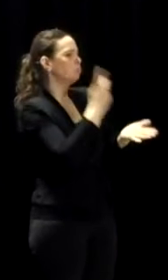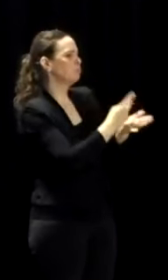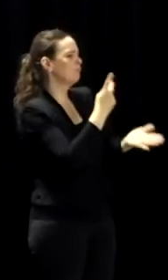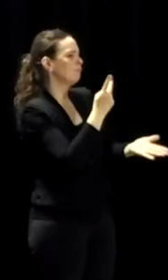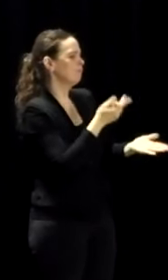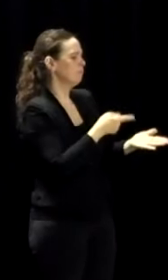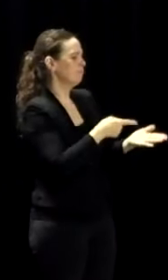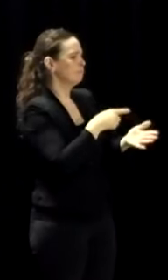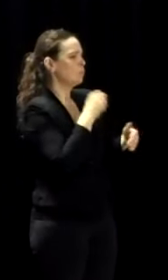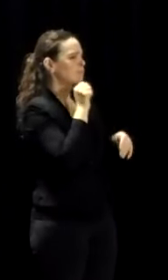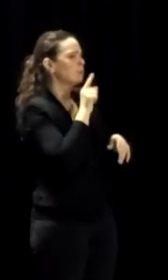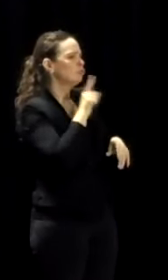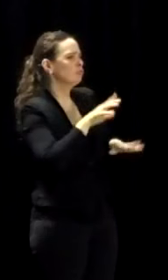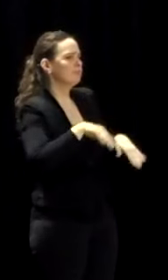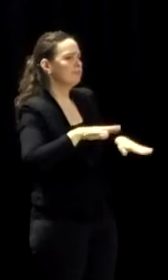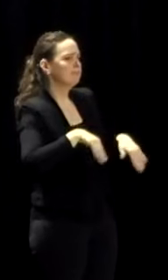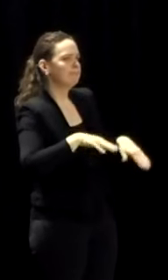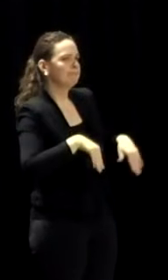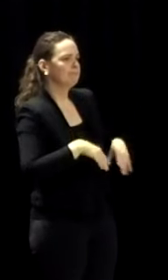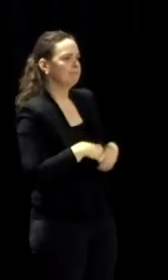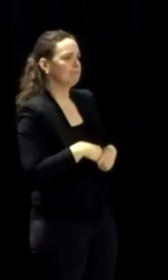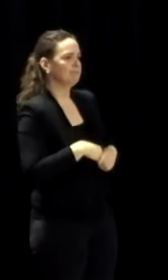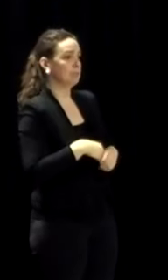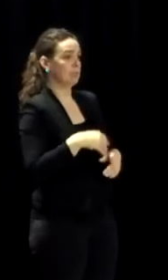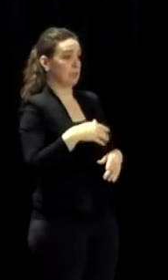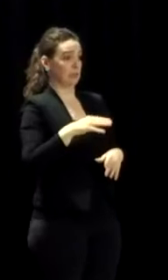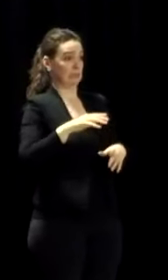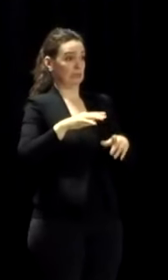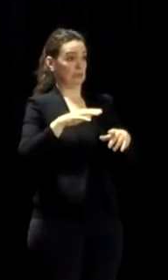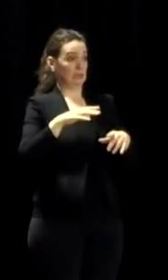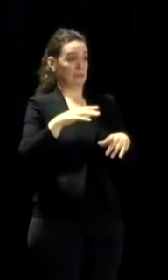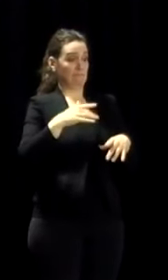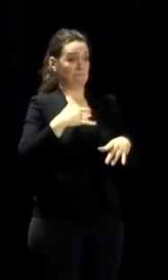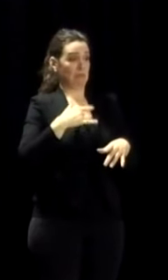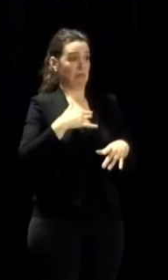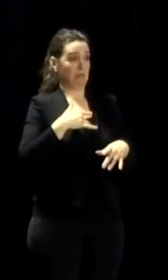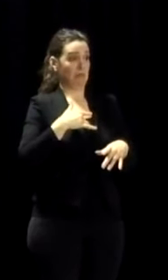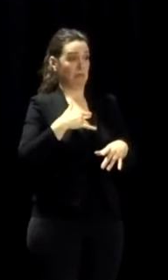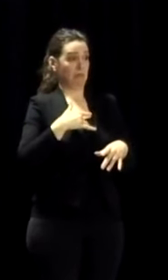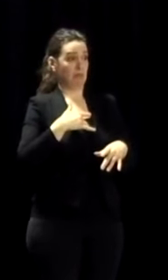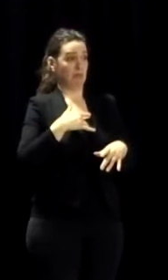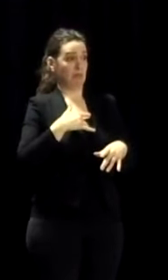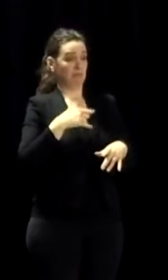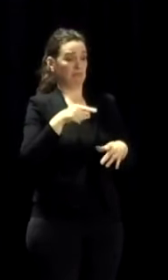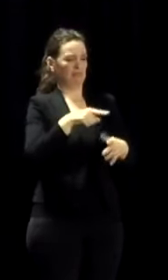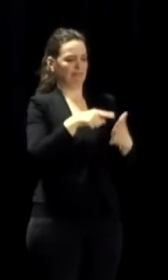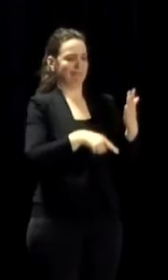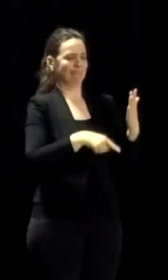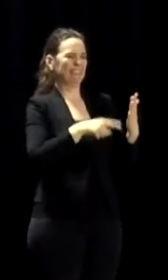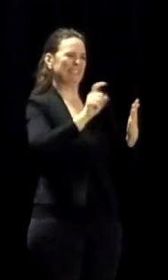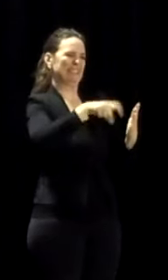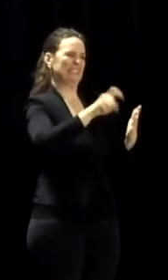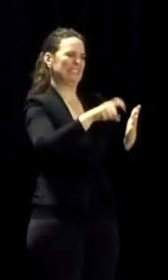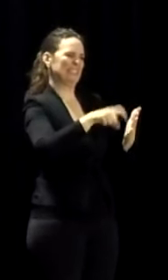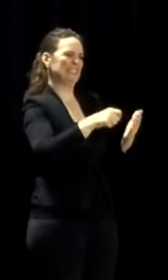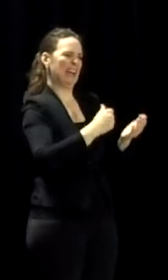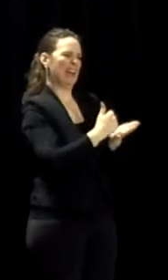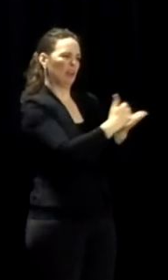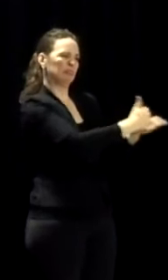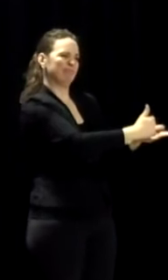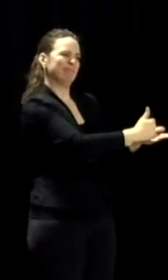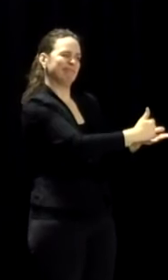from my team has been that it's evident that those resources are sorely needed. So once we get through that, we're going to be